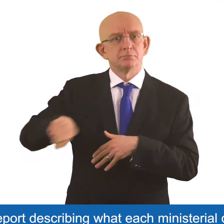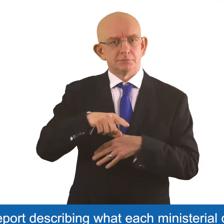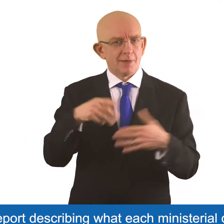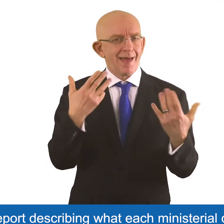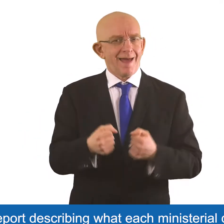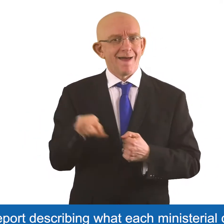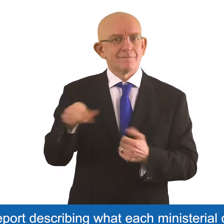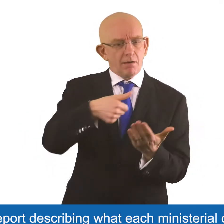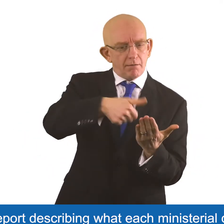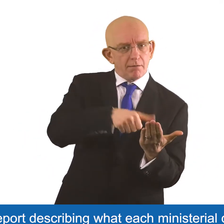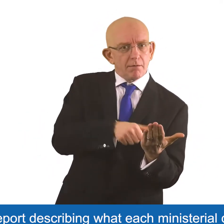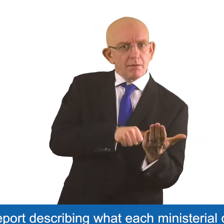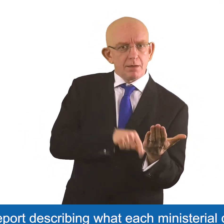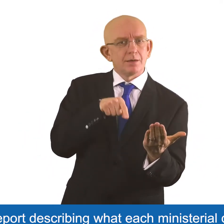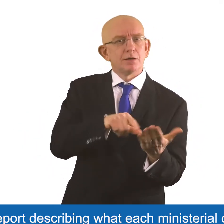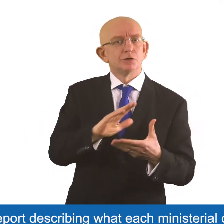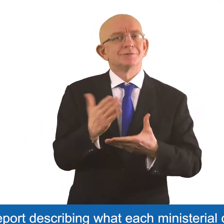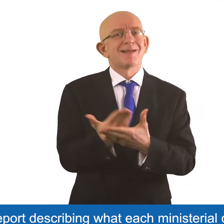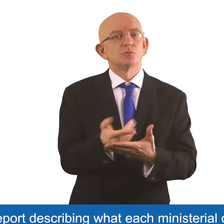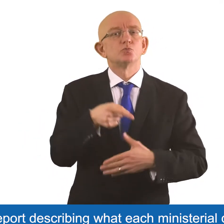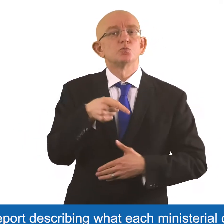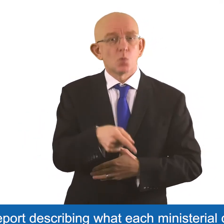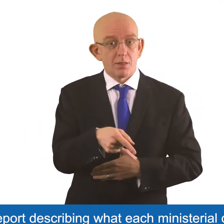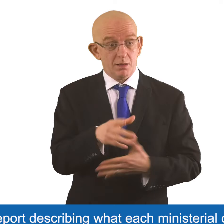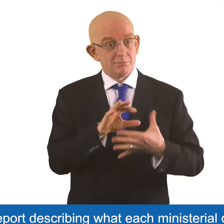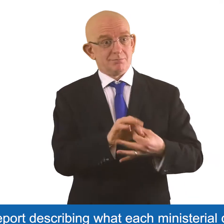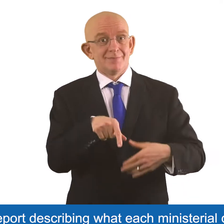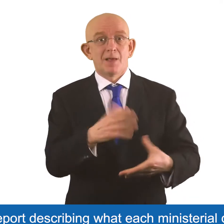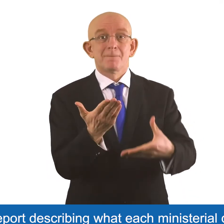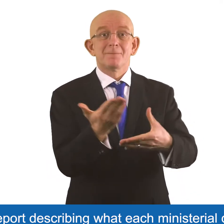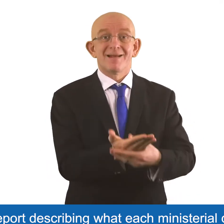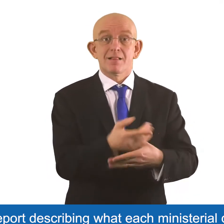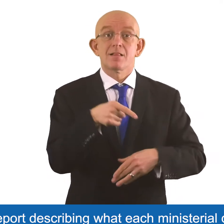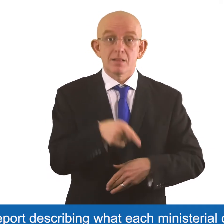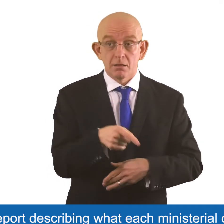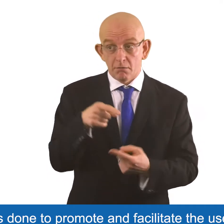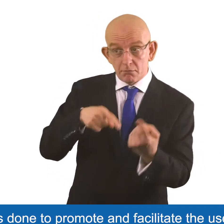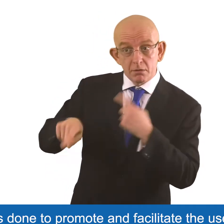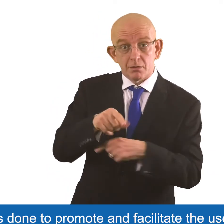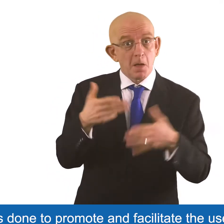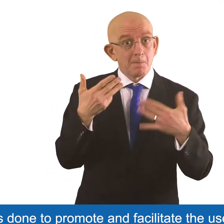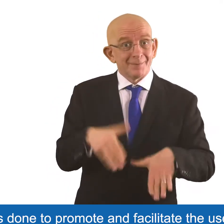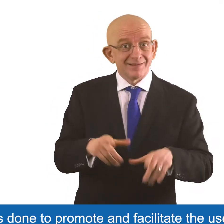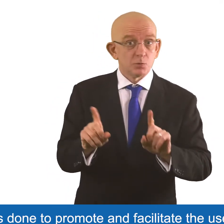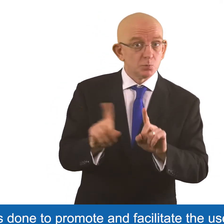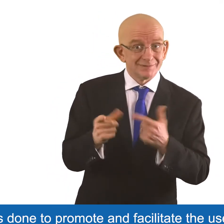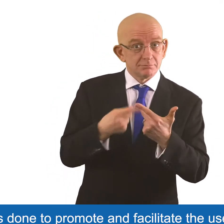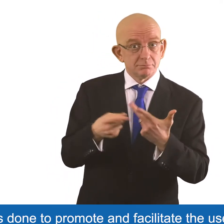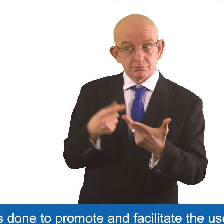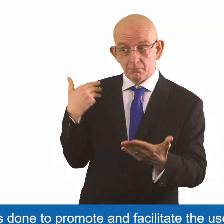ministerial department, open brackets, listed in the schedule to the bill, close brackets, has done to promote and facilitate the